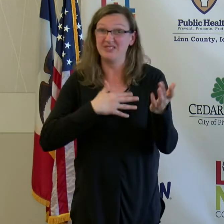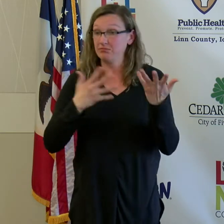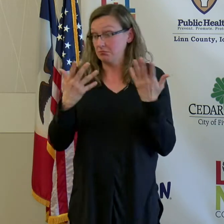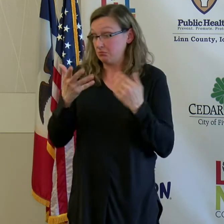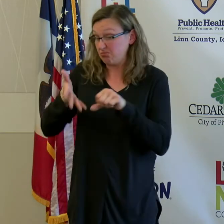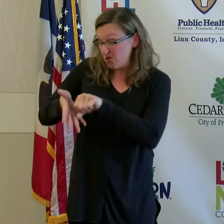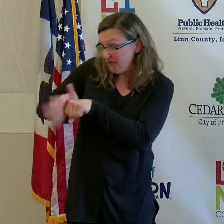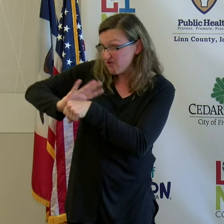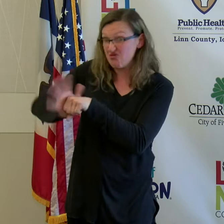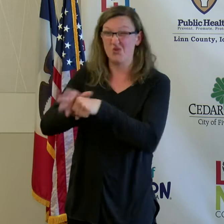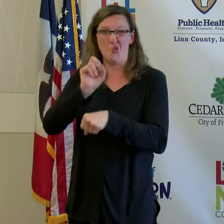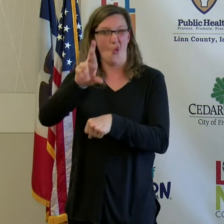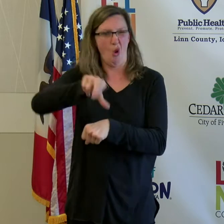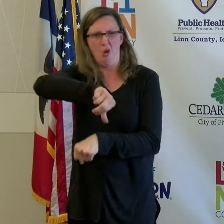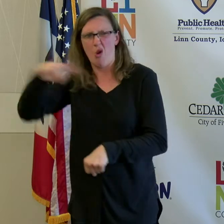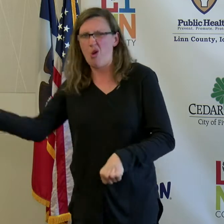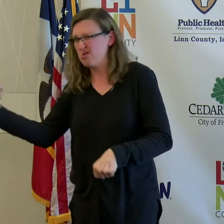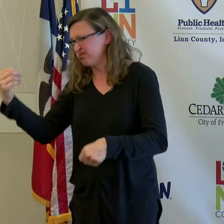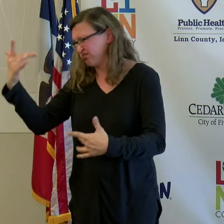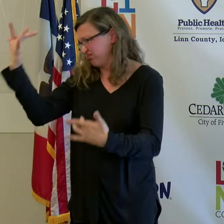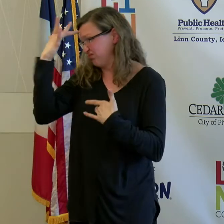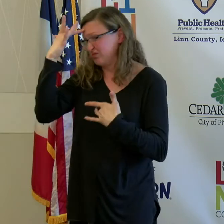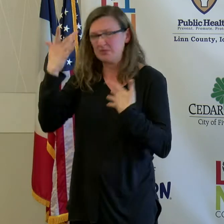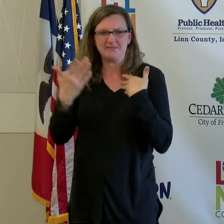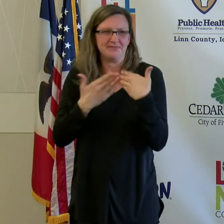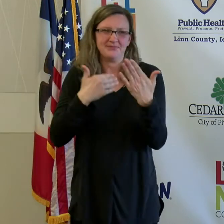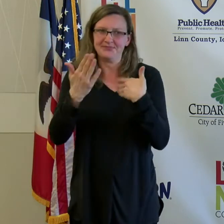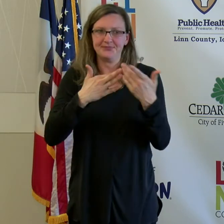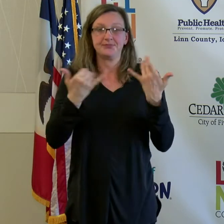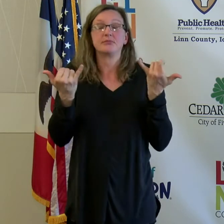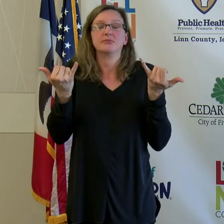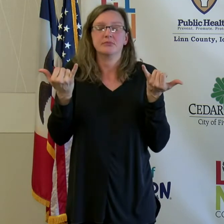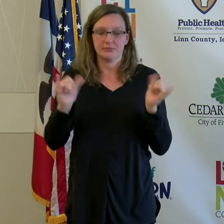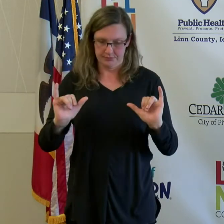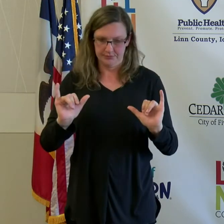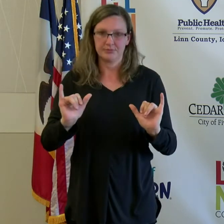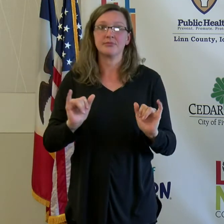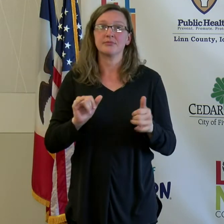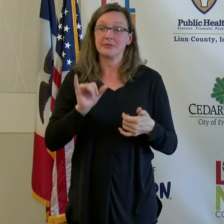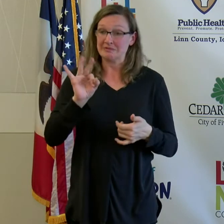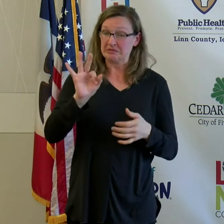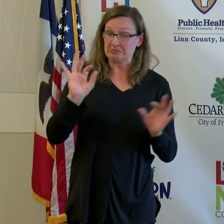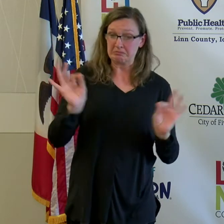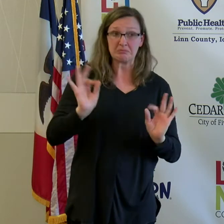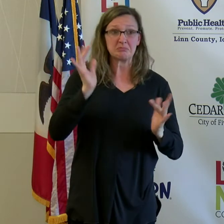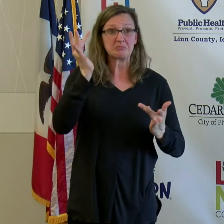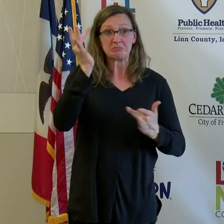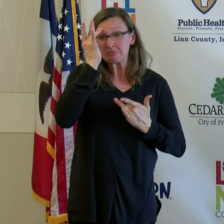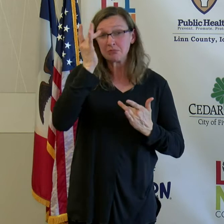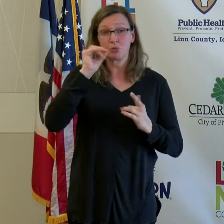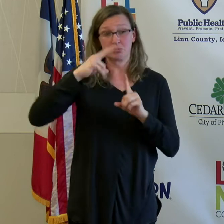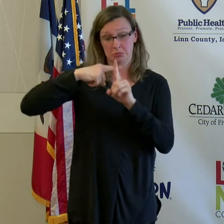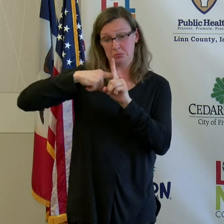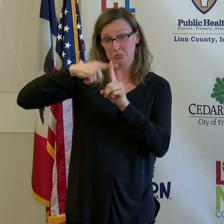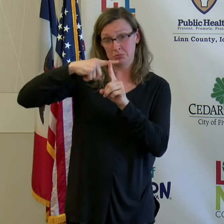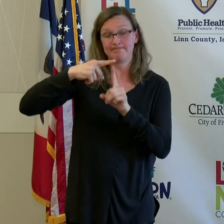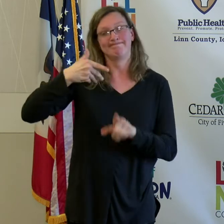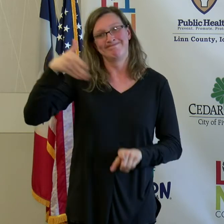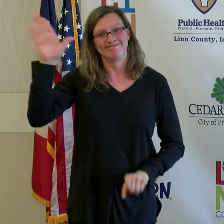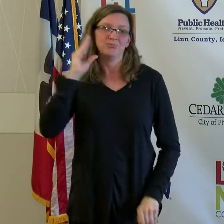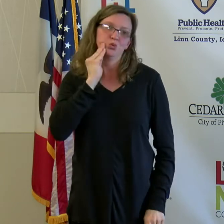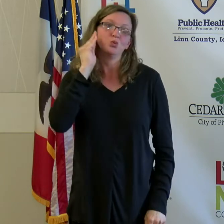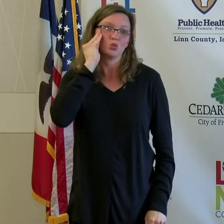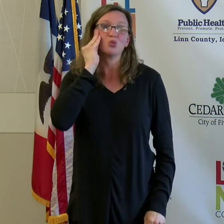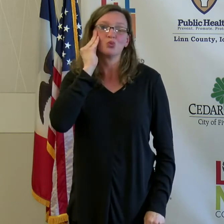has even been done. So all ill employees need to follow those 3